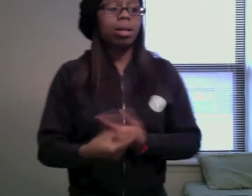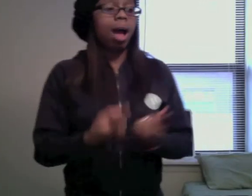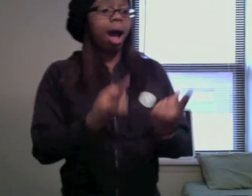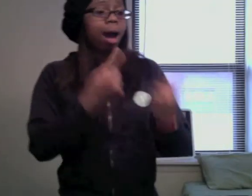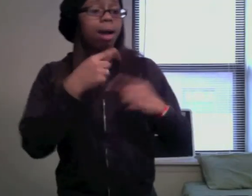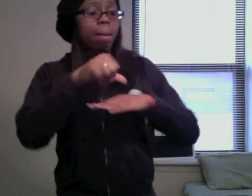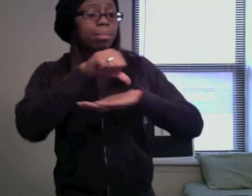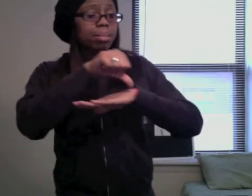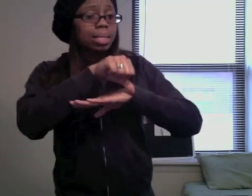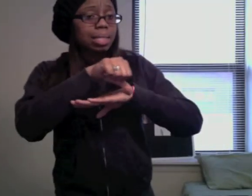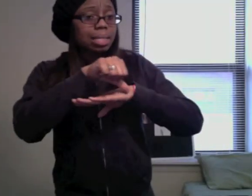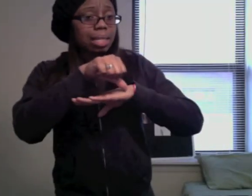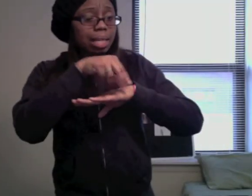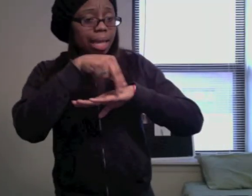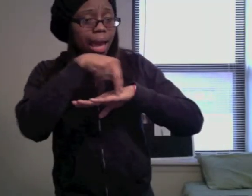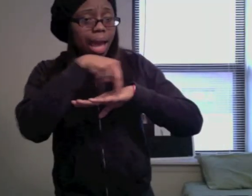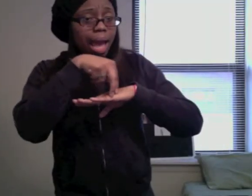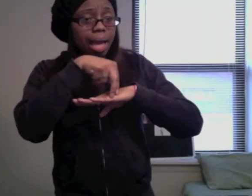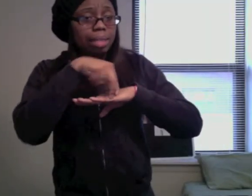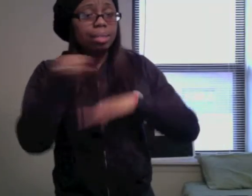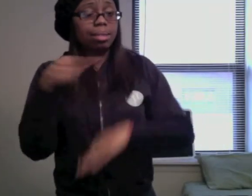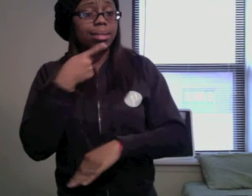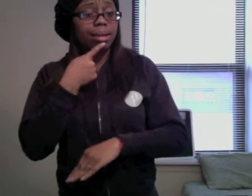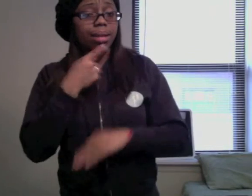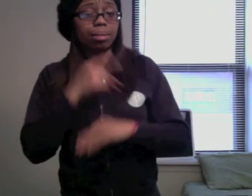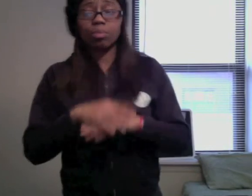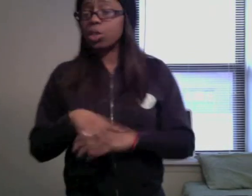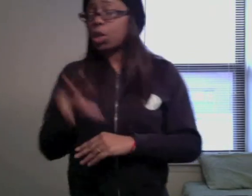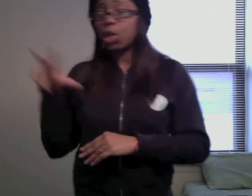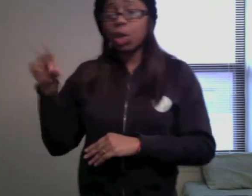edge," he said. "No, we will fall."